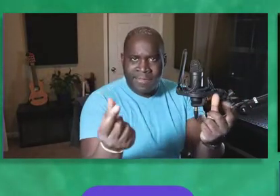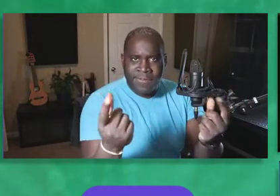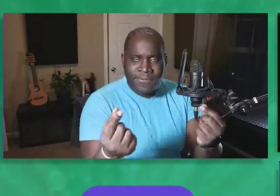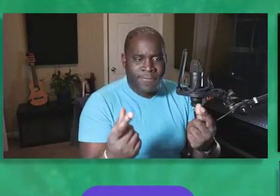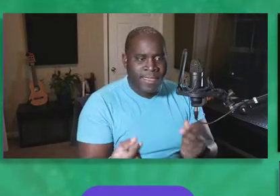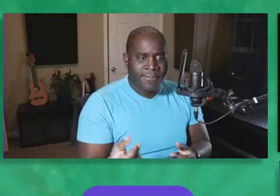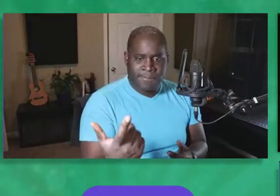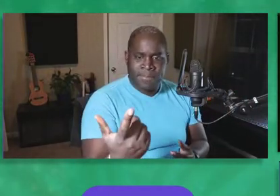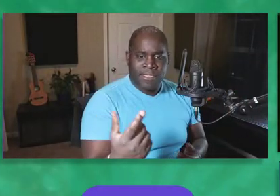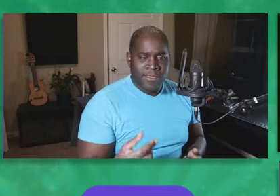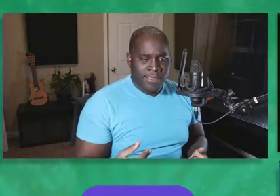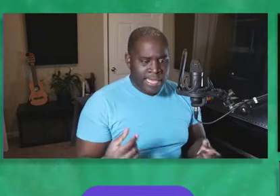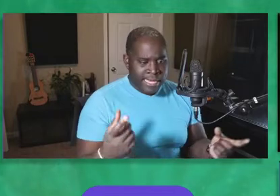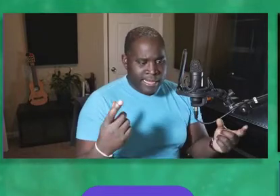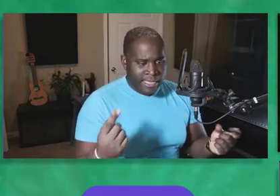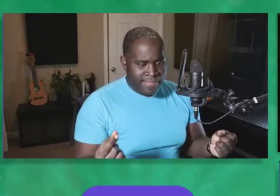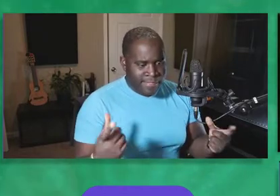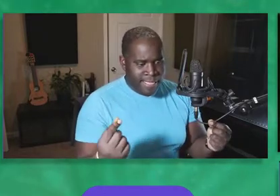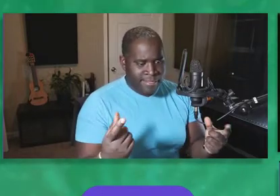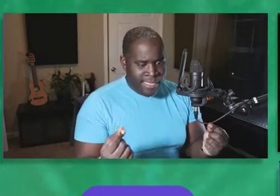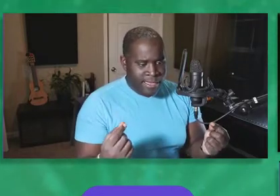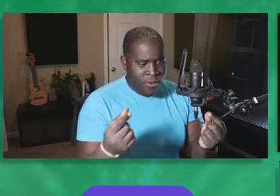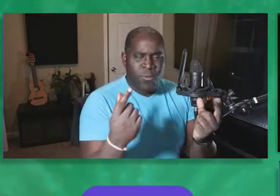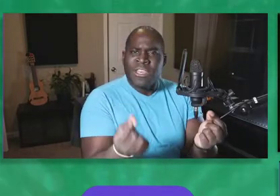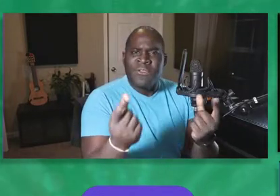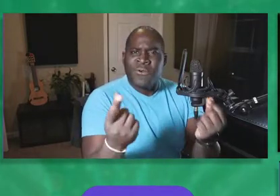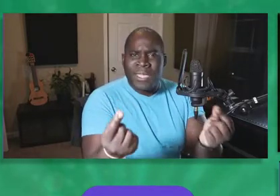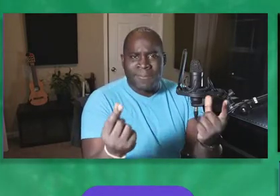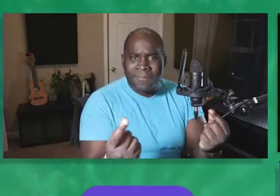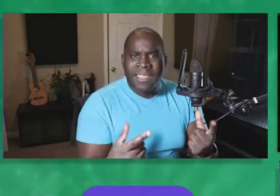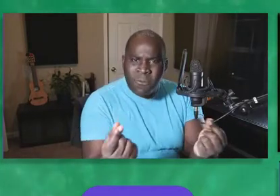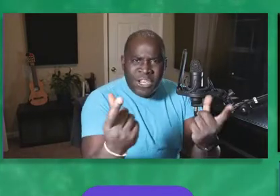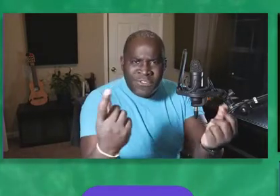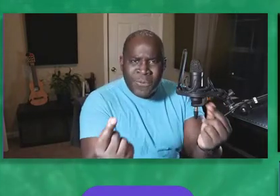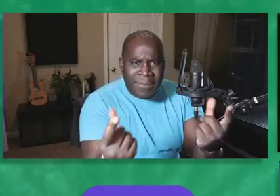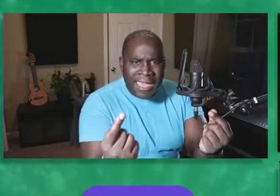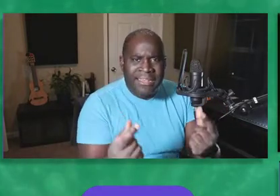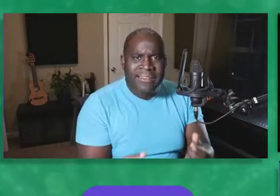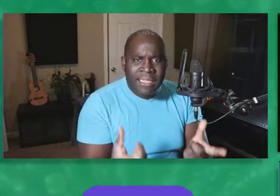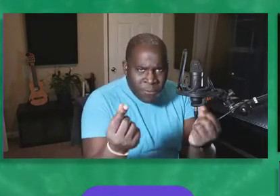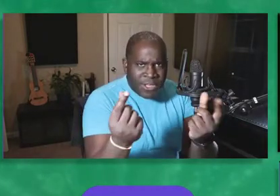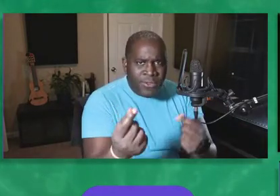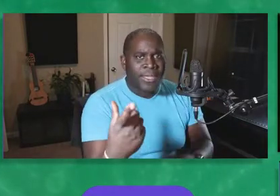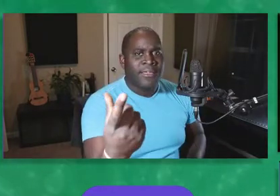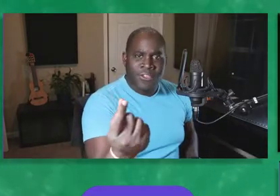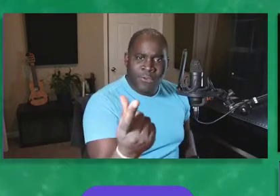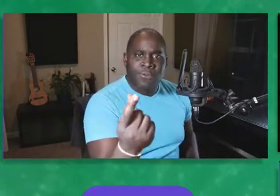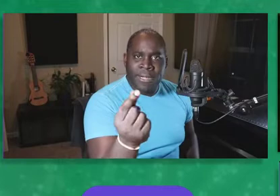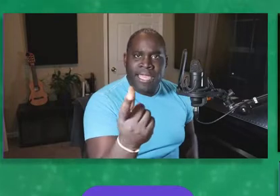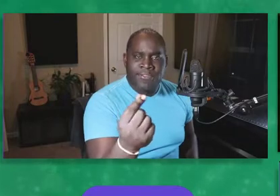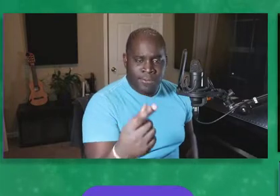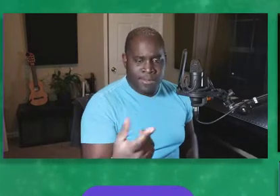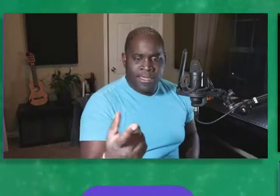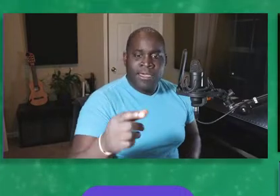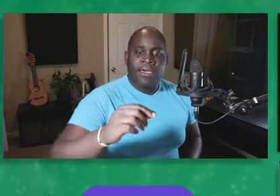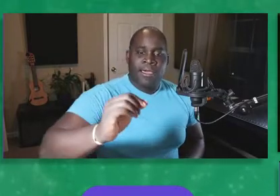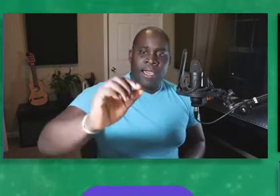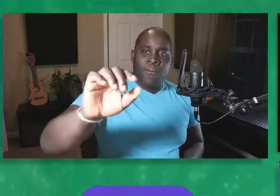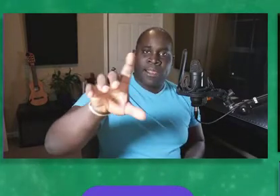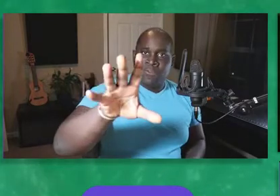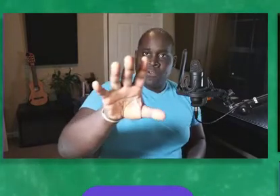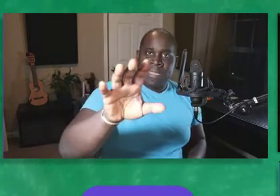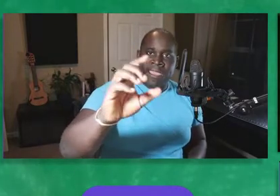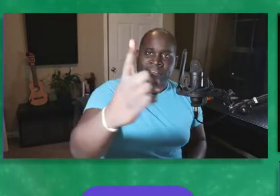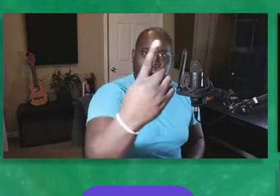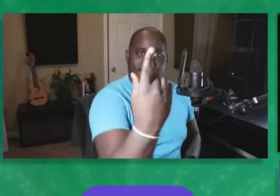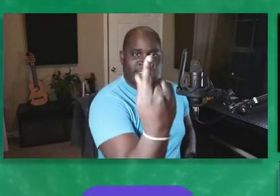with a confused face. And I think that's like, what are you doing? Like, what are you doing, man? Like, what are you doing? You can do it with one hand too.